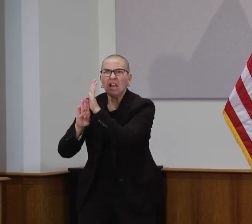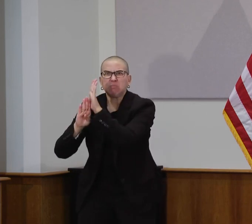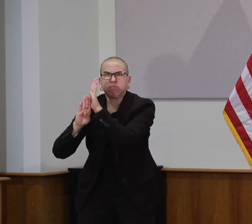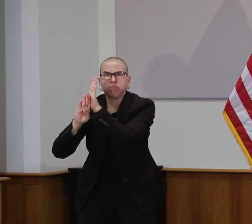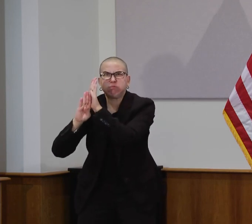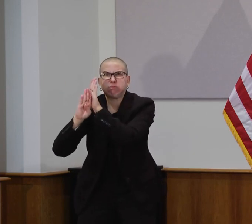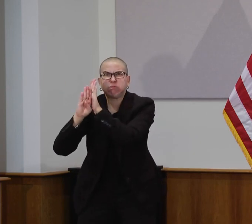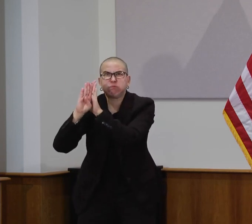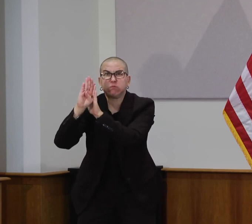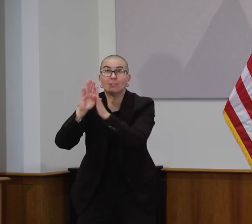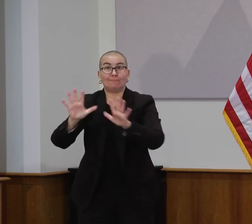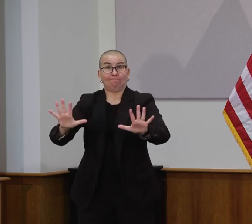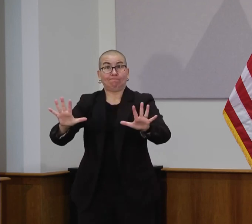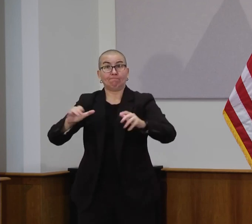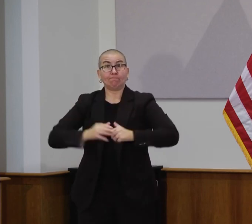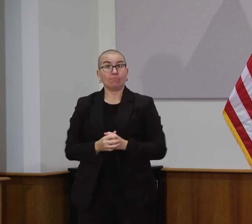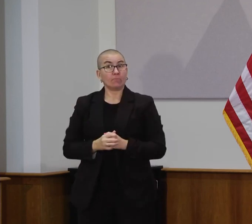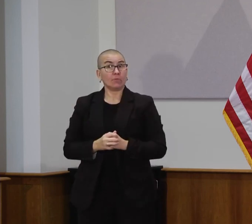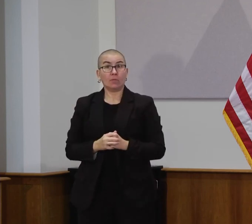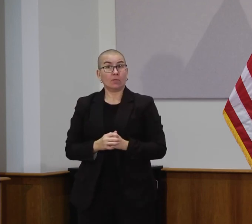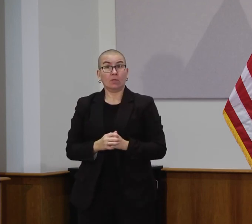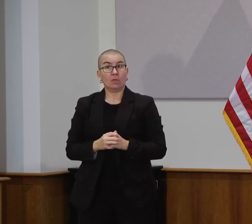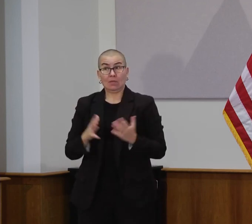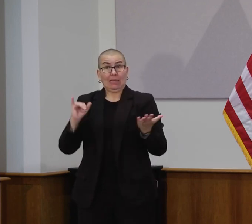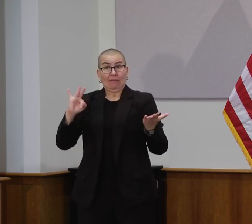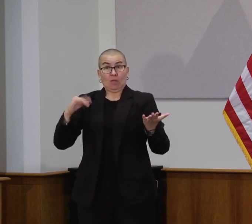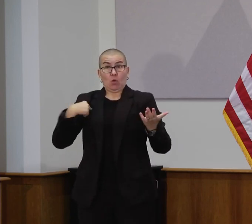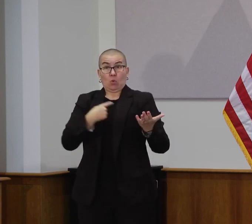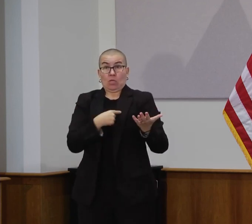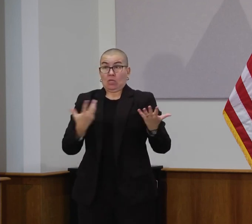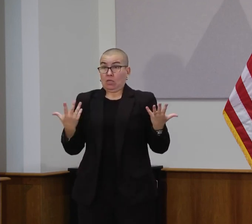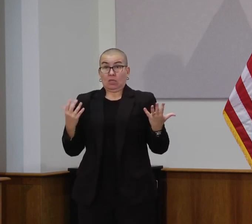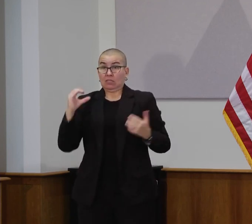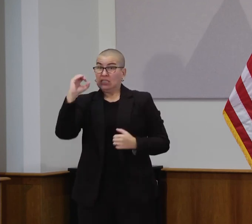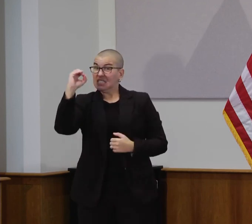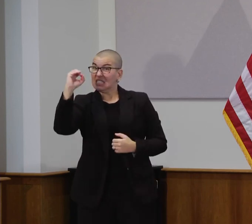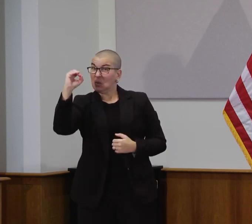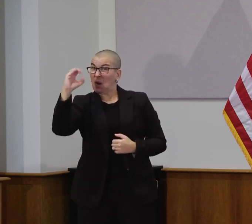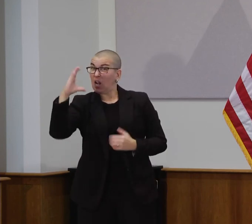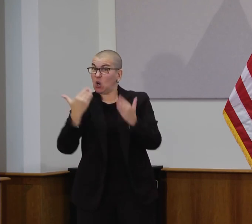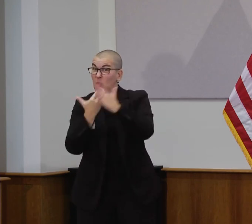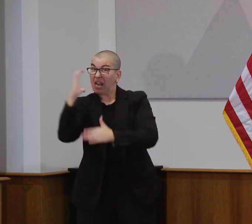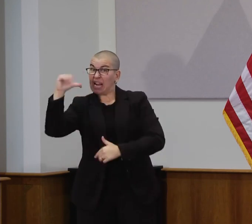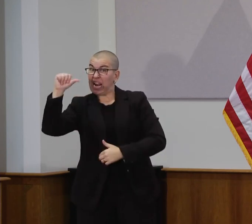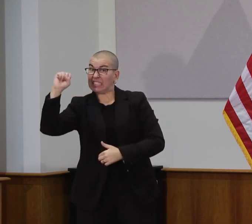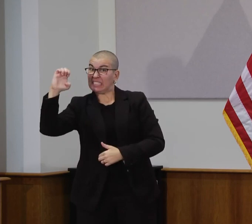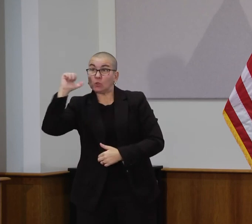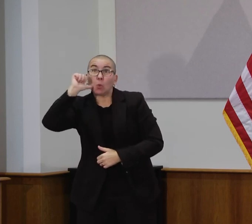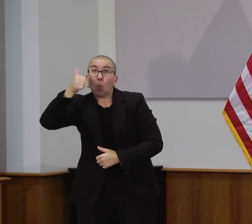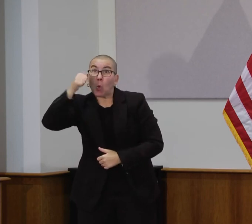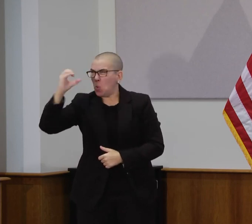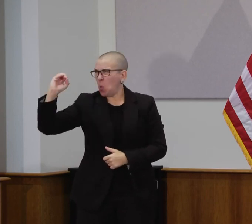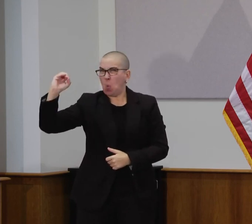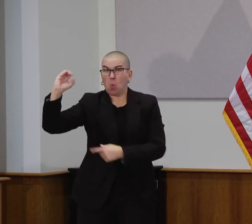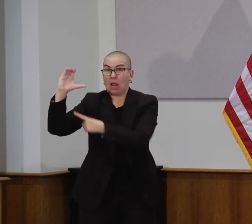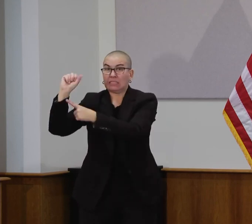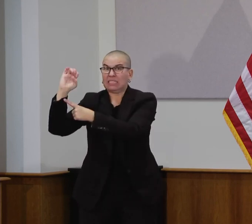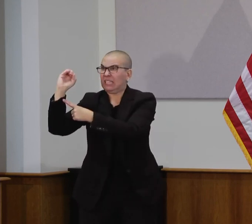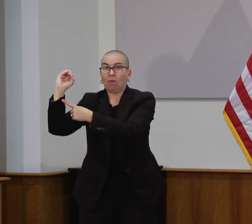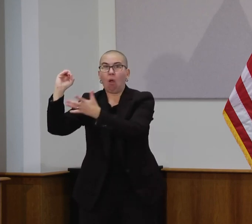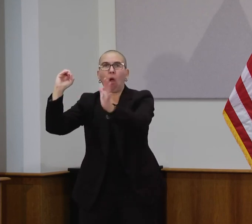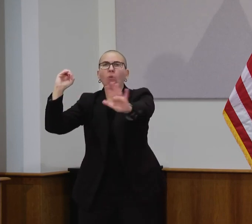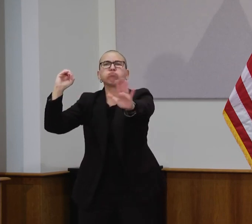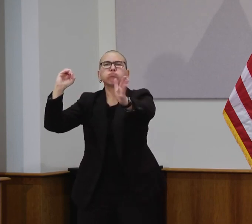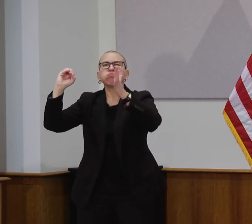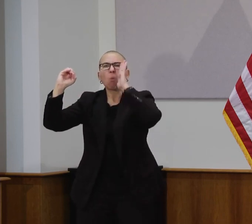continue to say, if we reported 0 new cases tomorrow and we stop this thing dead in its tracks with absolutely no spread